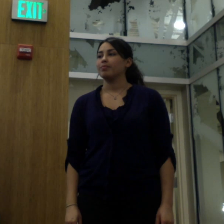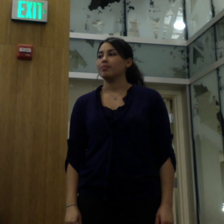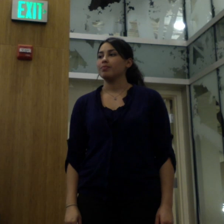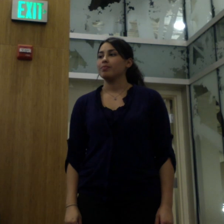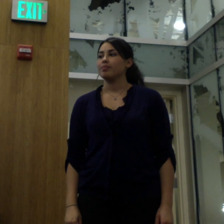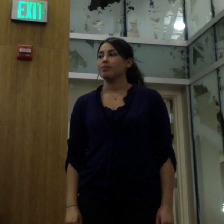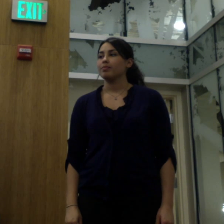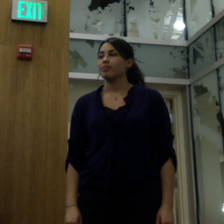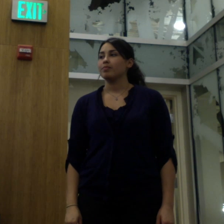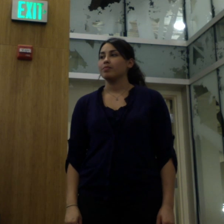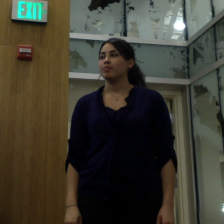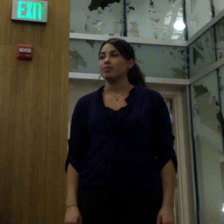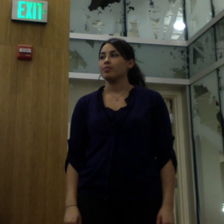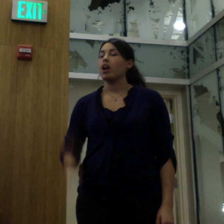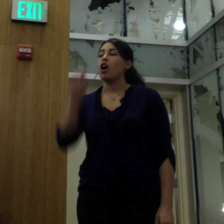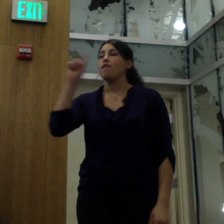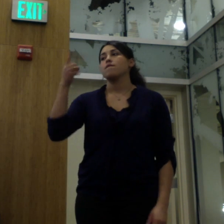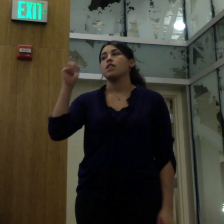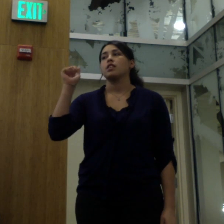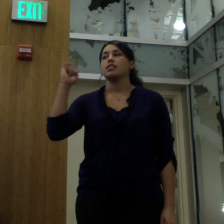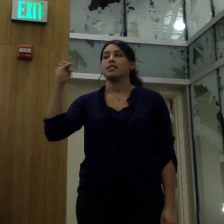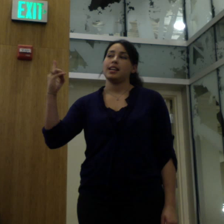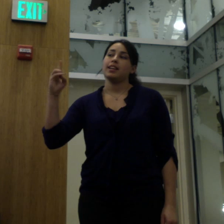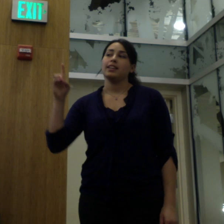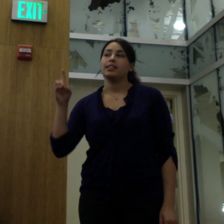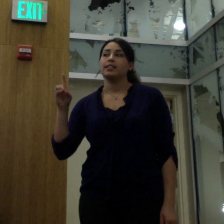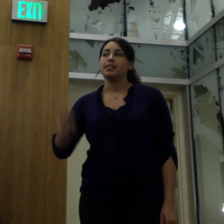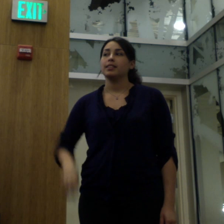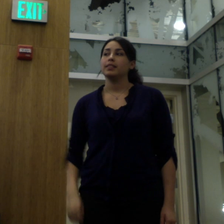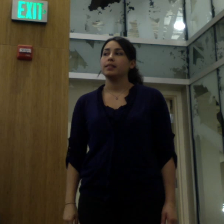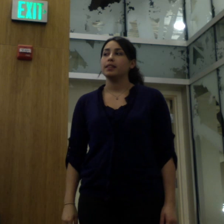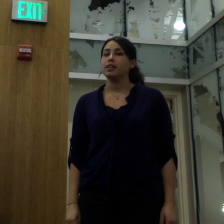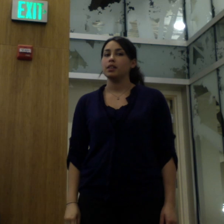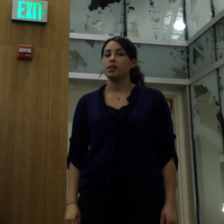Okay. First aid,